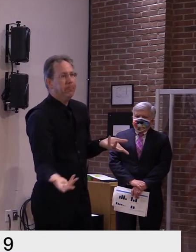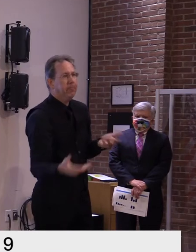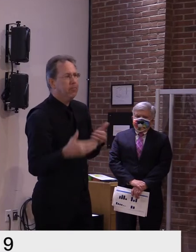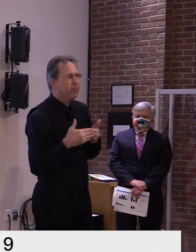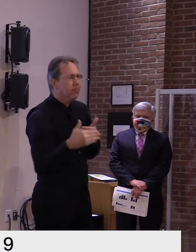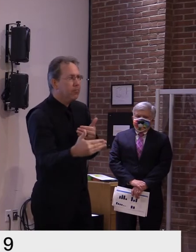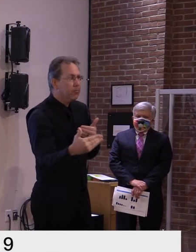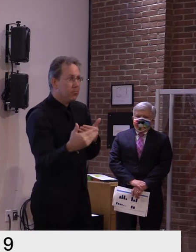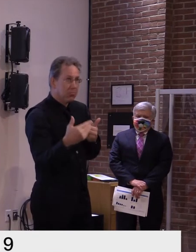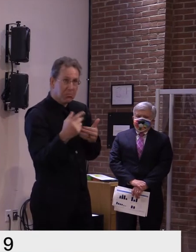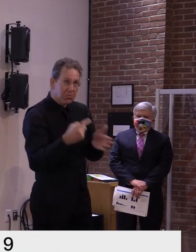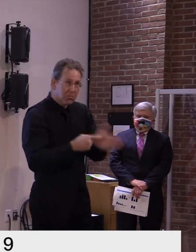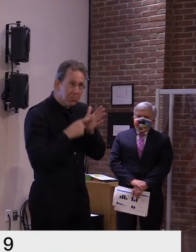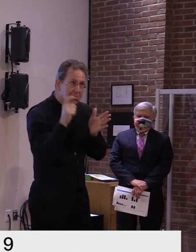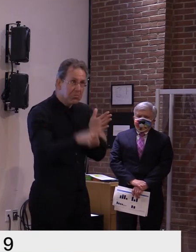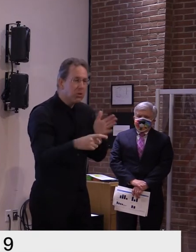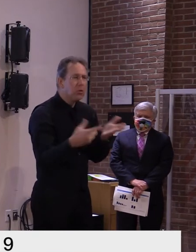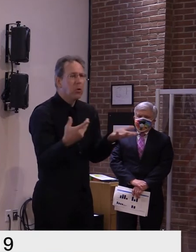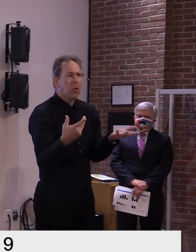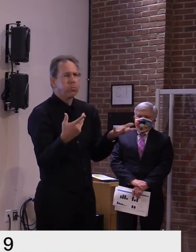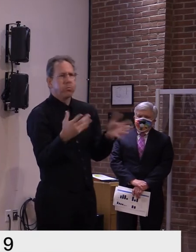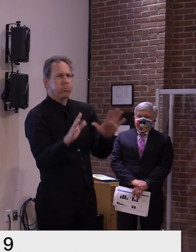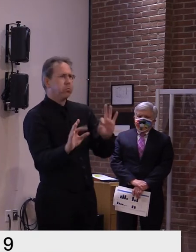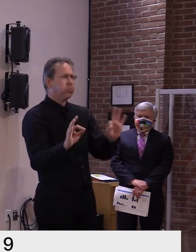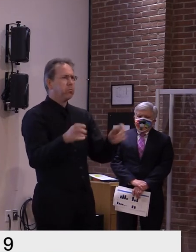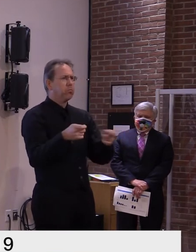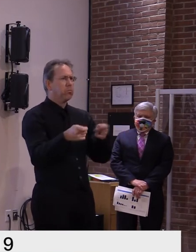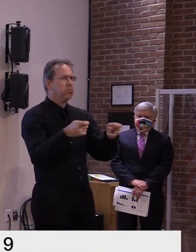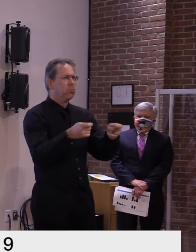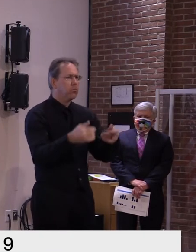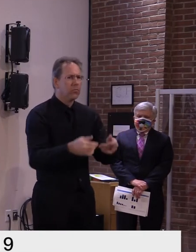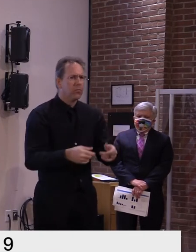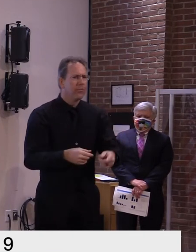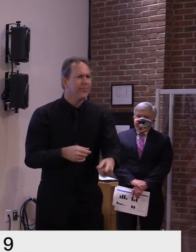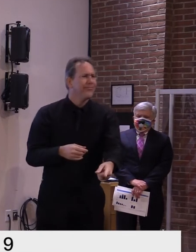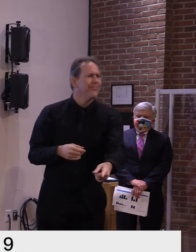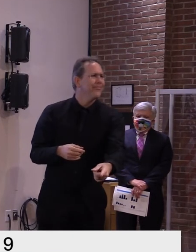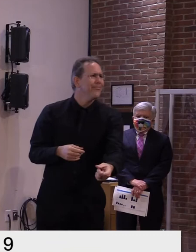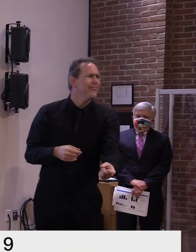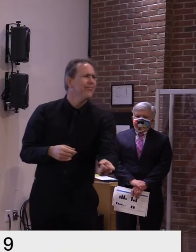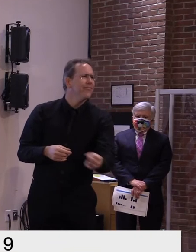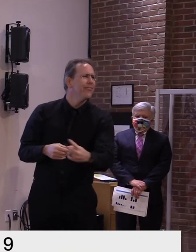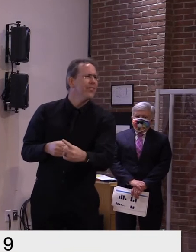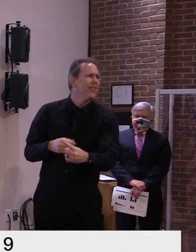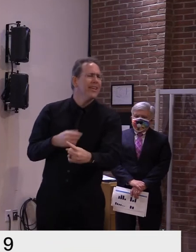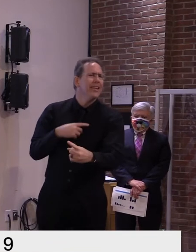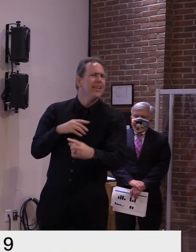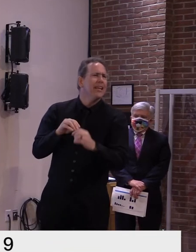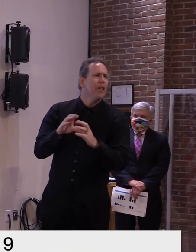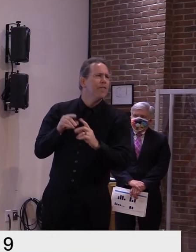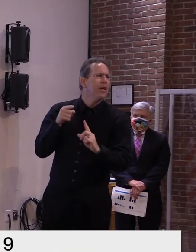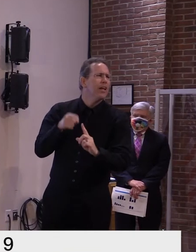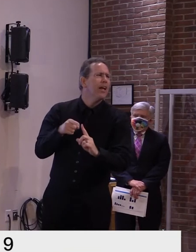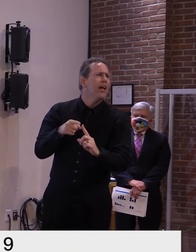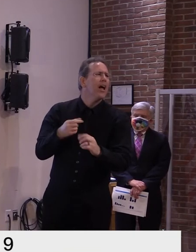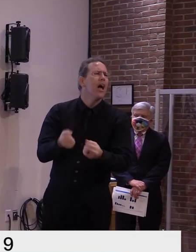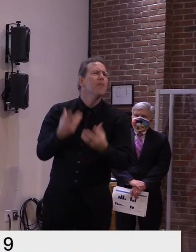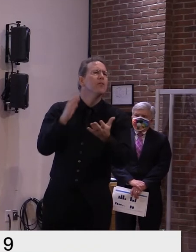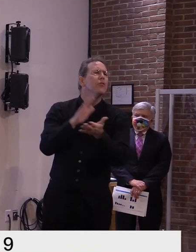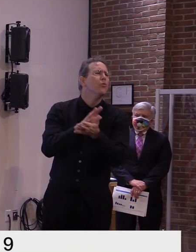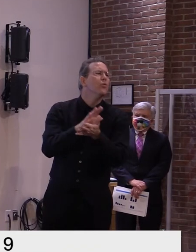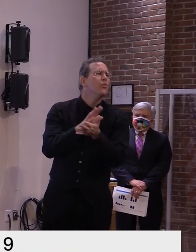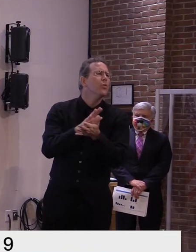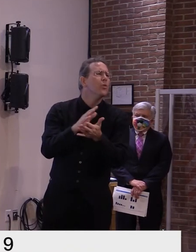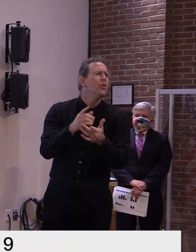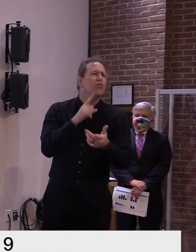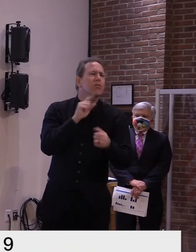Secretary French, do you have the data on how many schools are currently operating in person fully? Yeah, I mean, currently we've